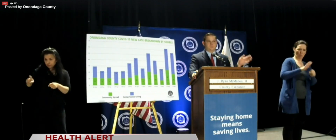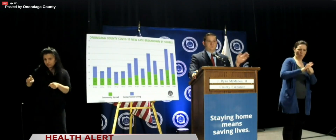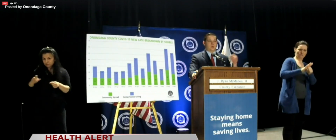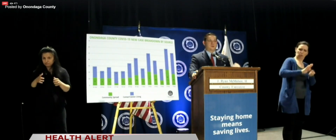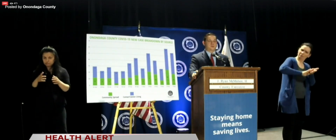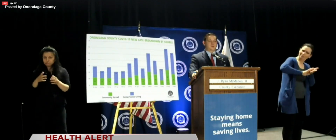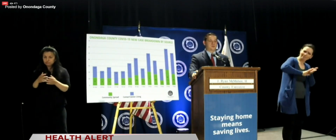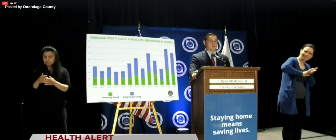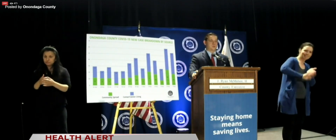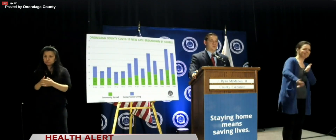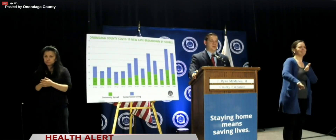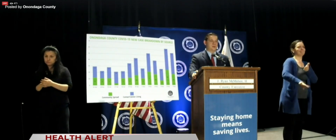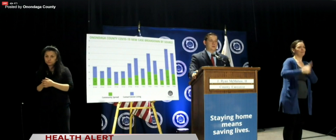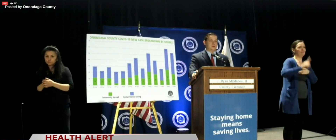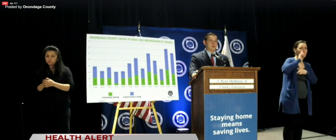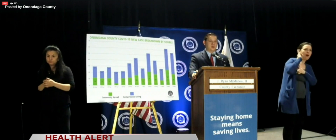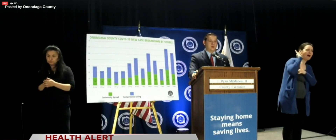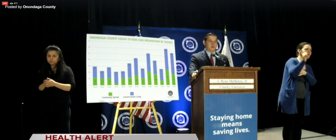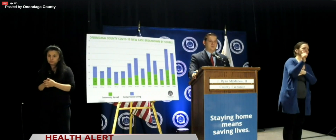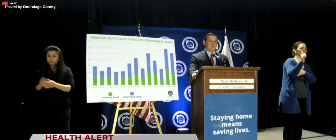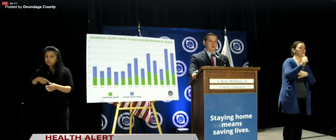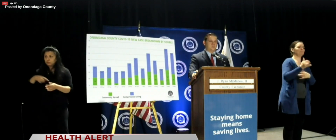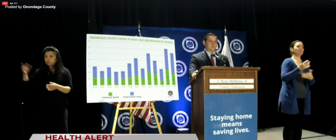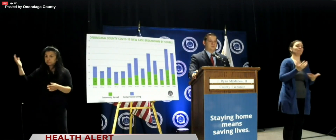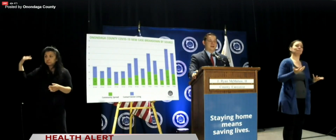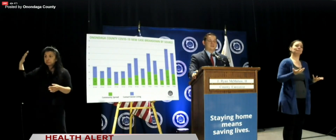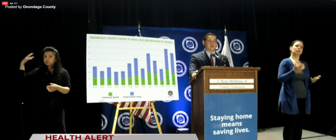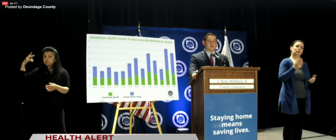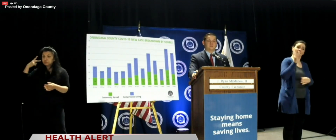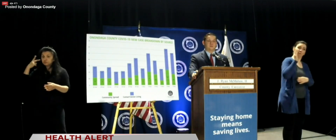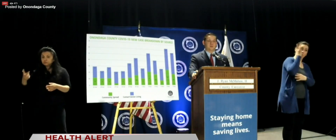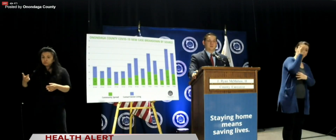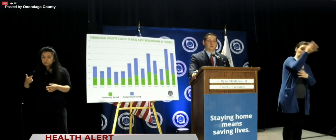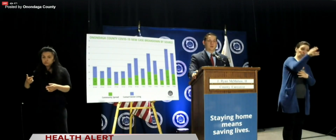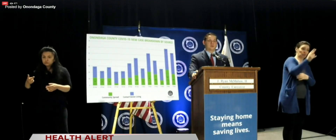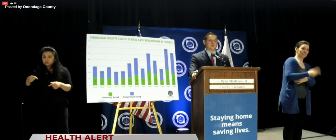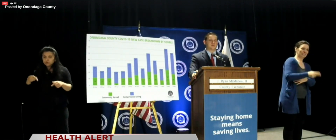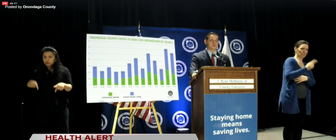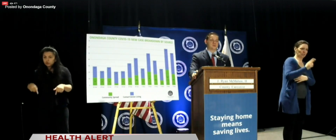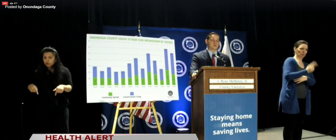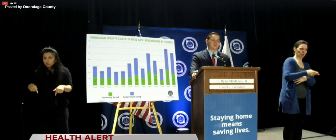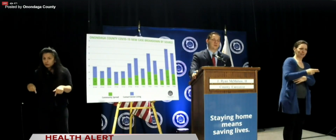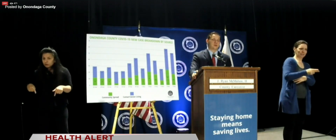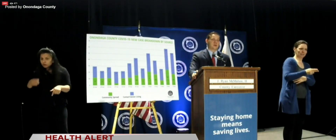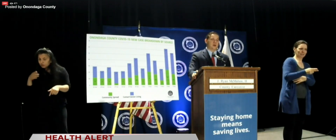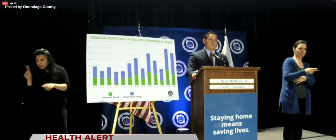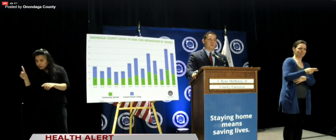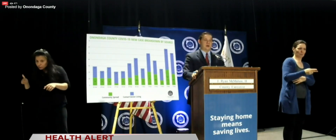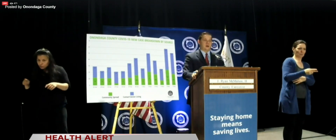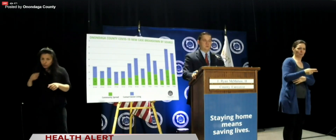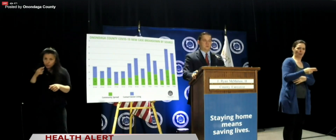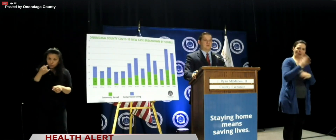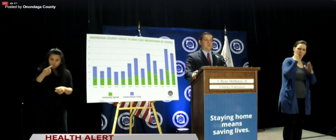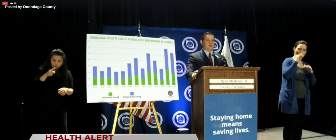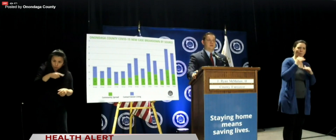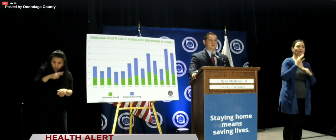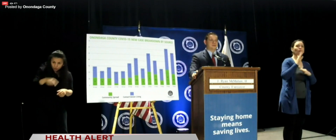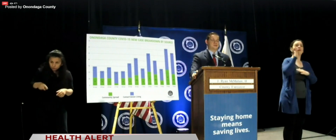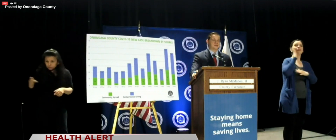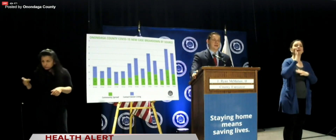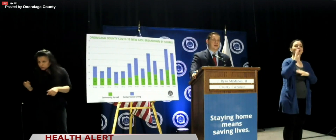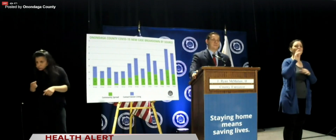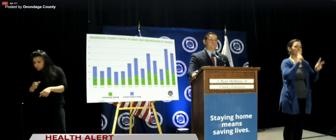judge all the decisions we made. And if we made them fast enough, if they were the right decisions. But right now, everybody